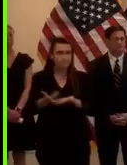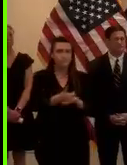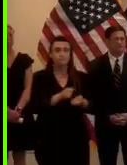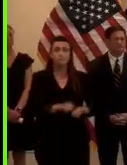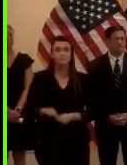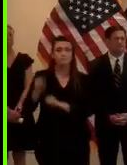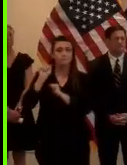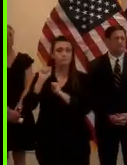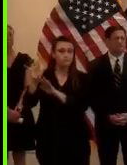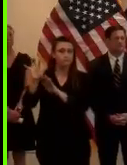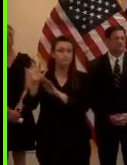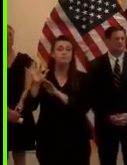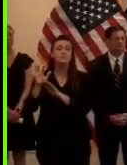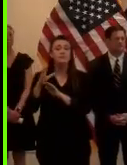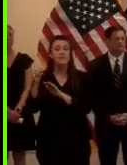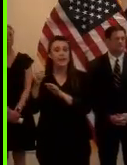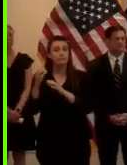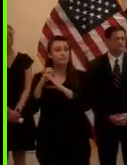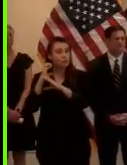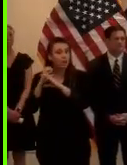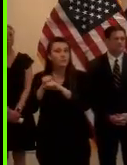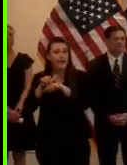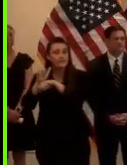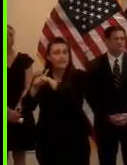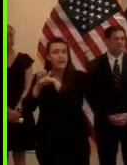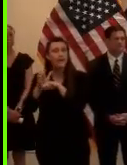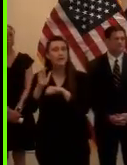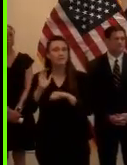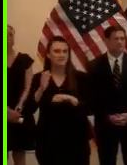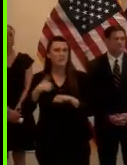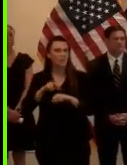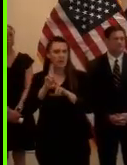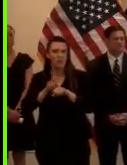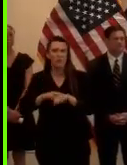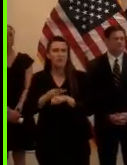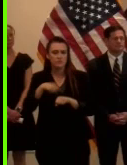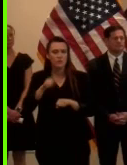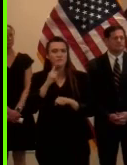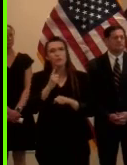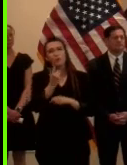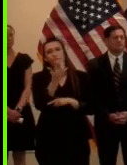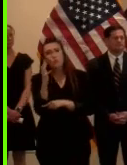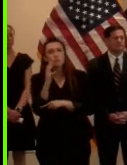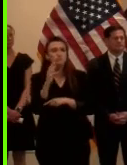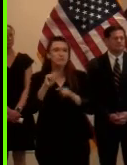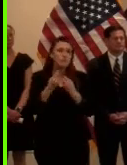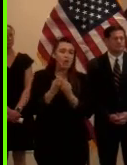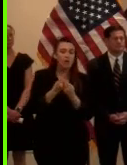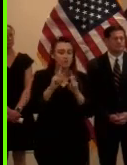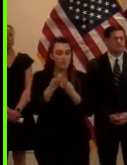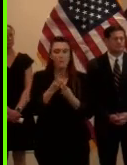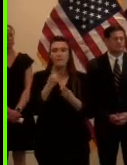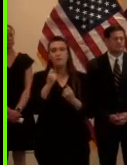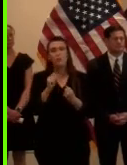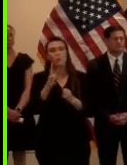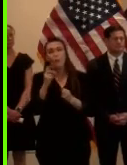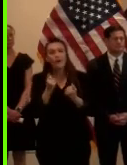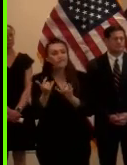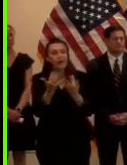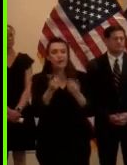activity and potable water trucks through what we use through forestry and fire management as we fight wildfires. And